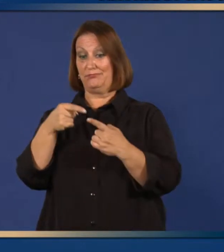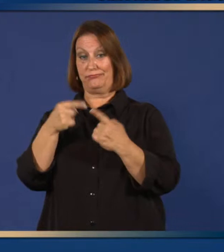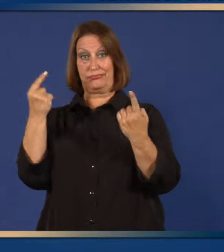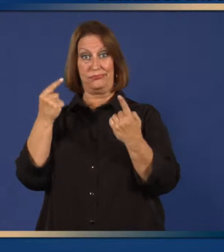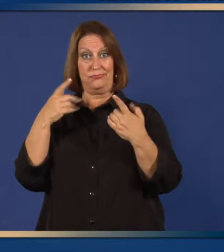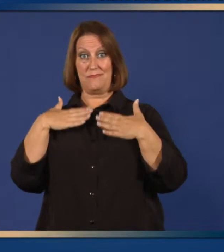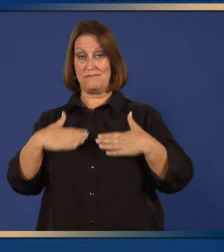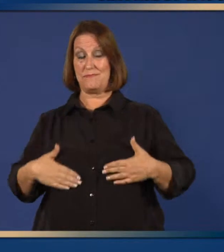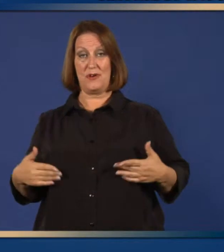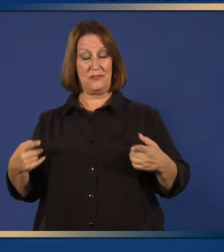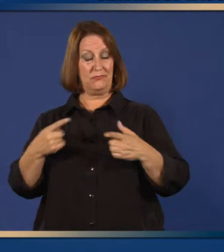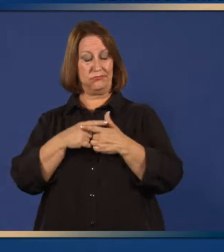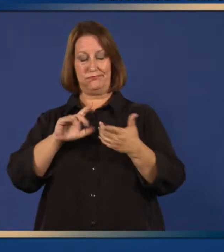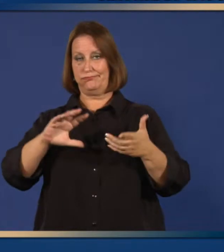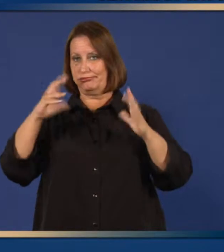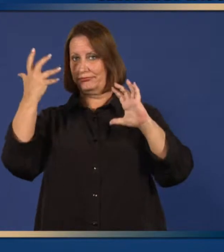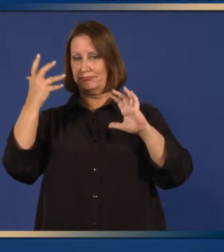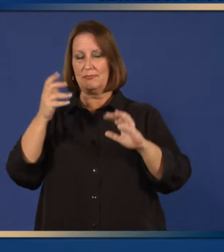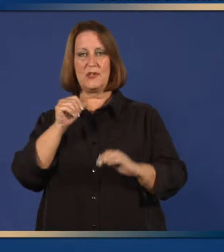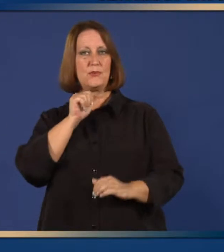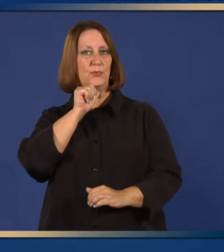another dose.